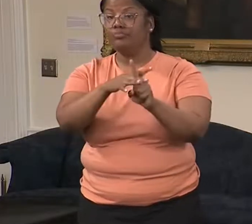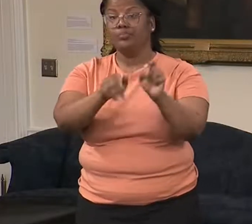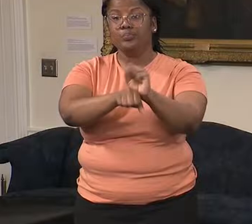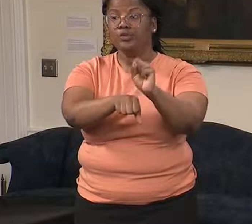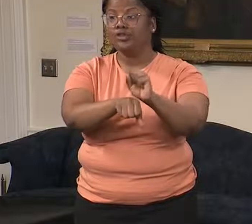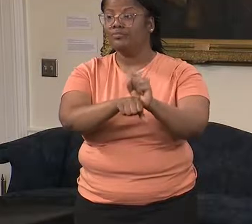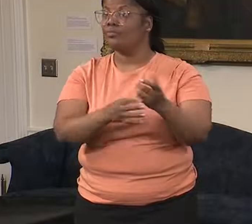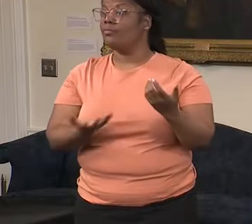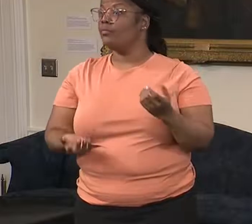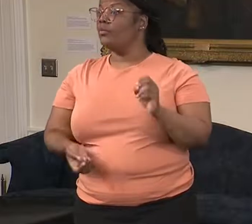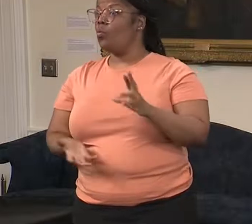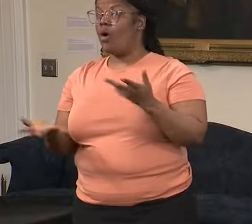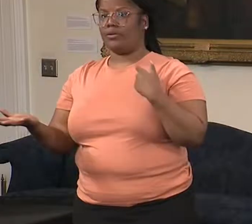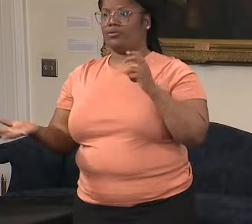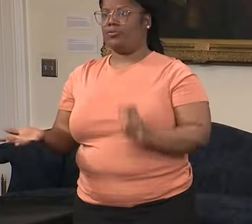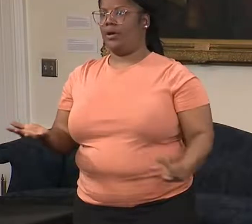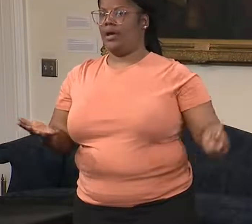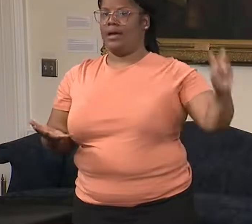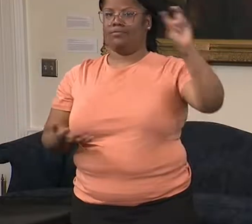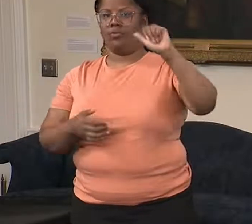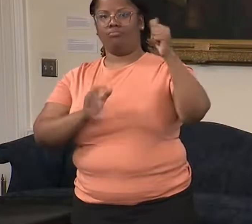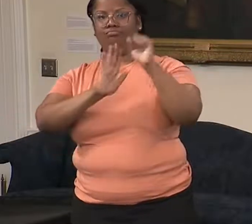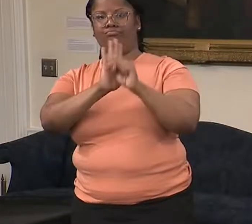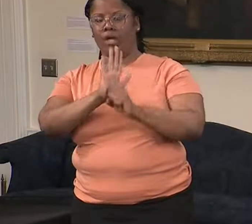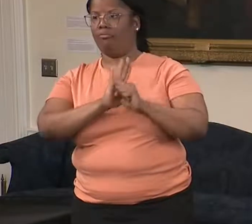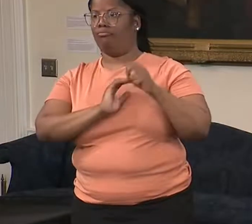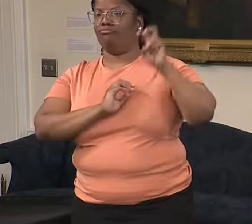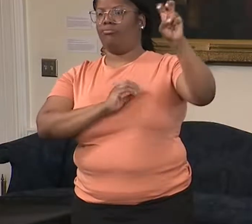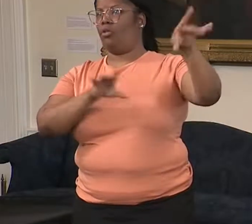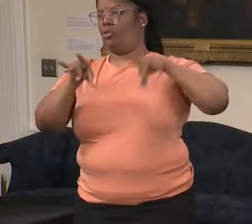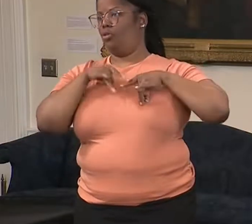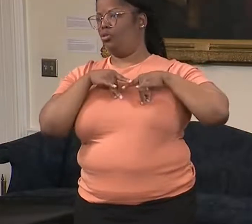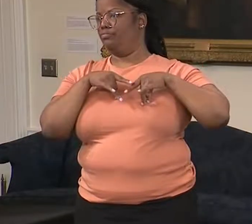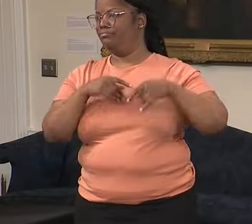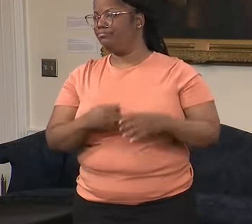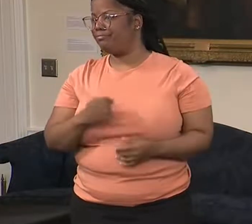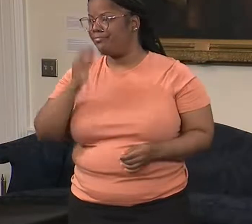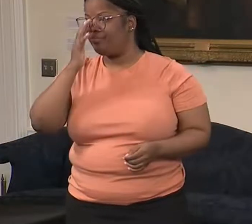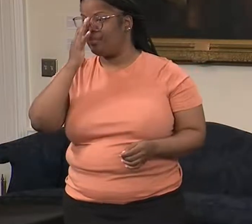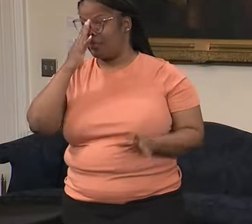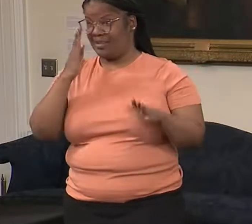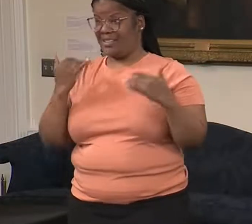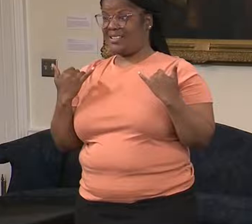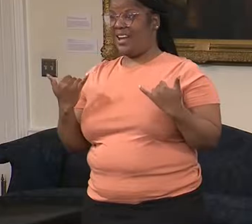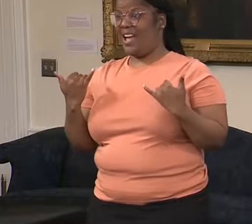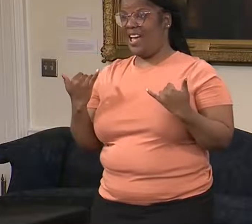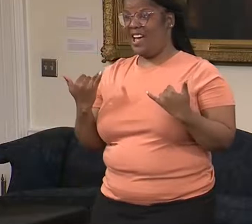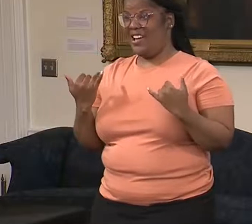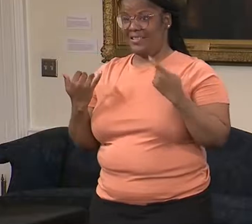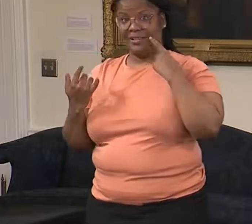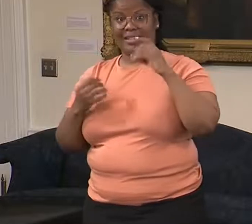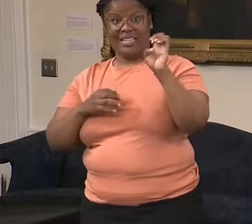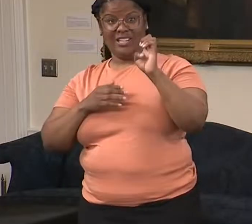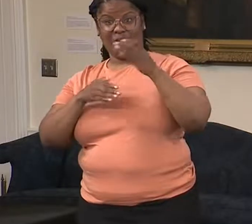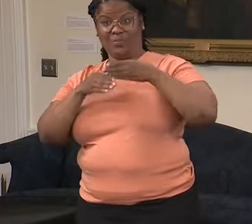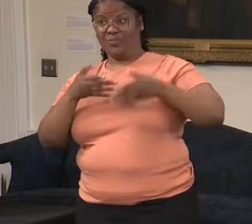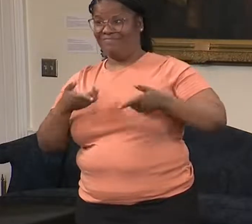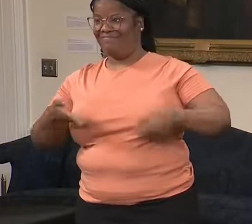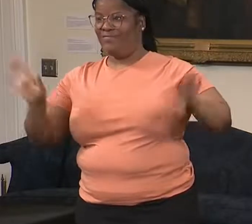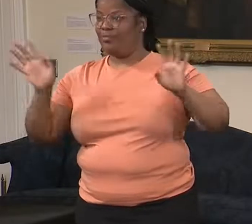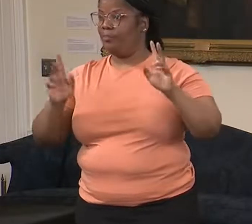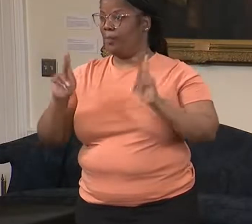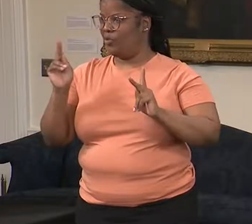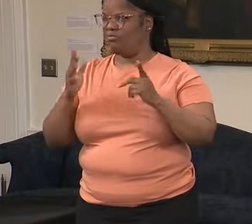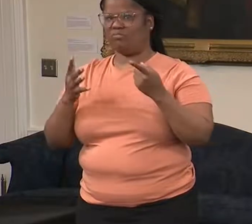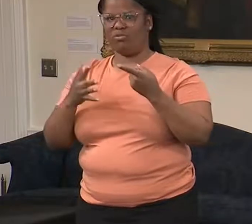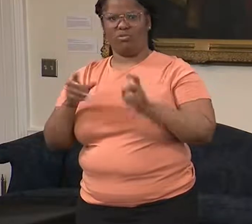huge amount of people traveling over Easter, but even in the weeks before that, spring breaks all over the place. And those things are much more